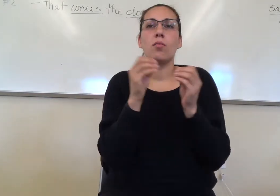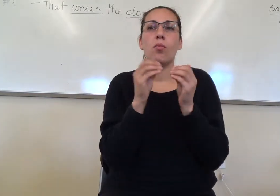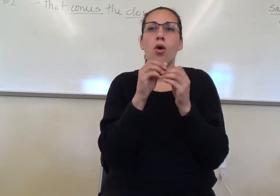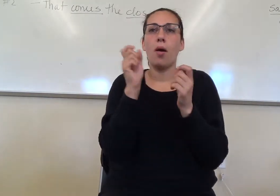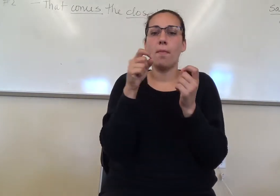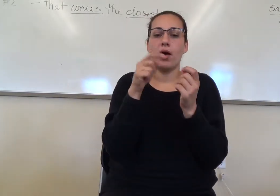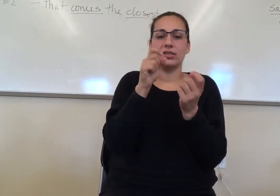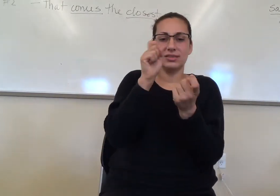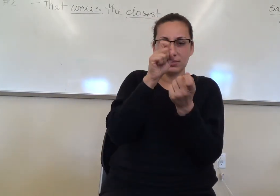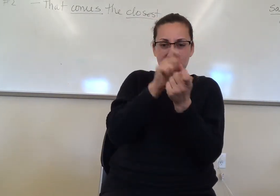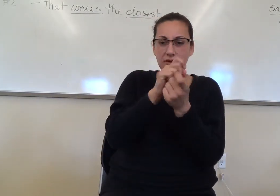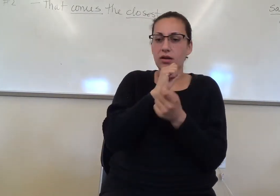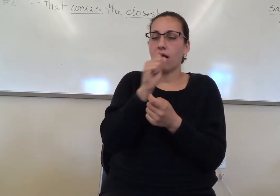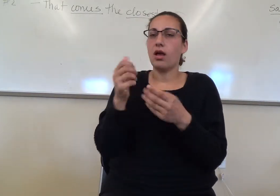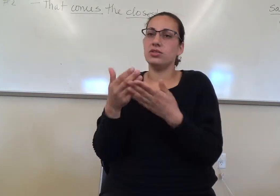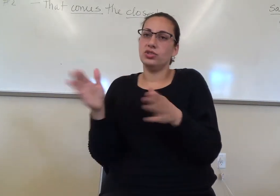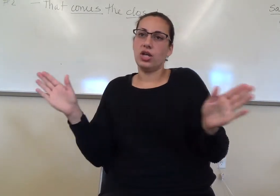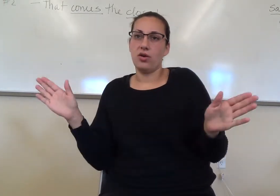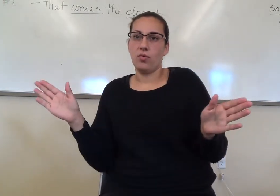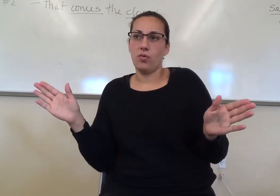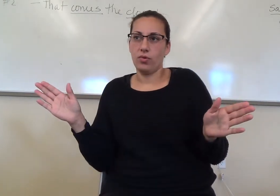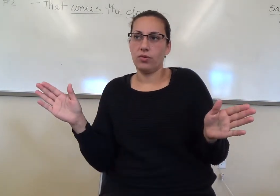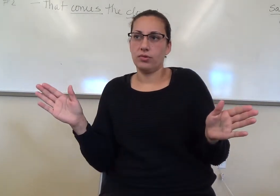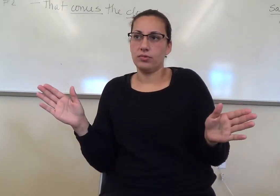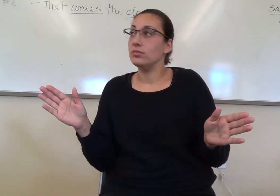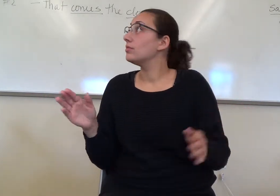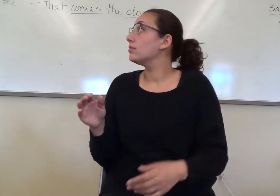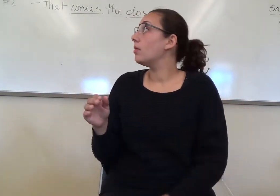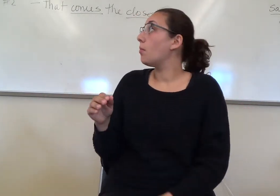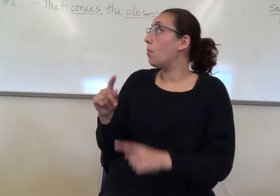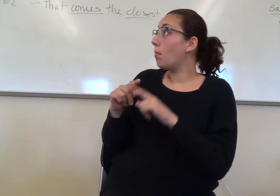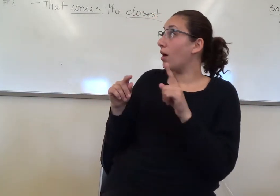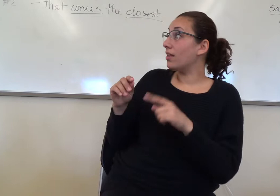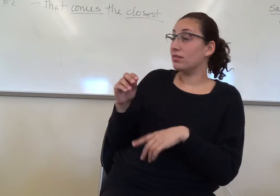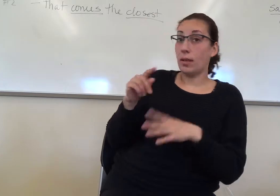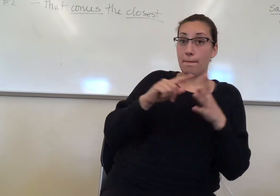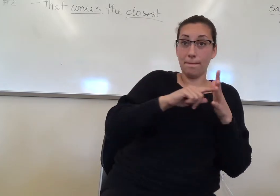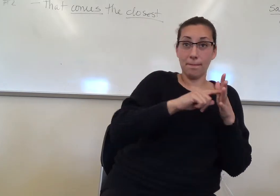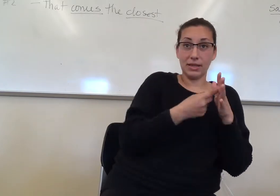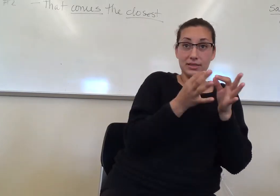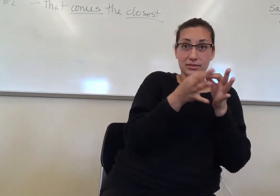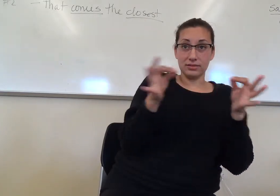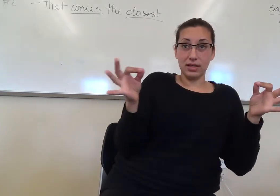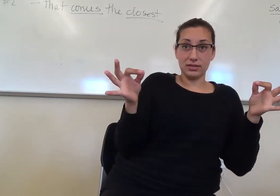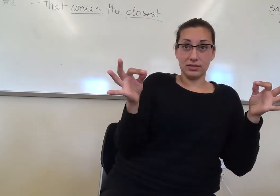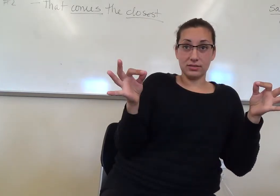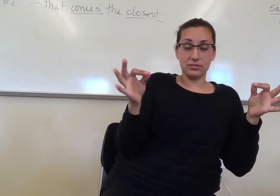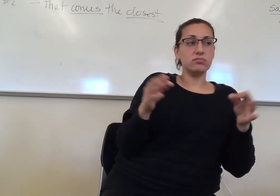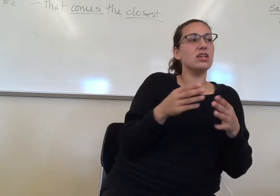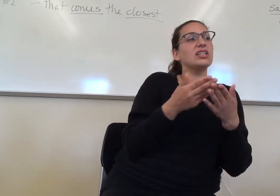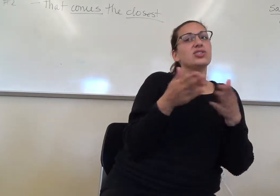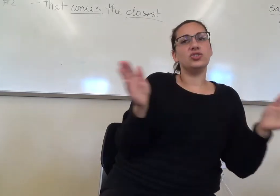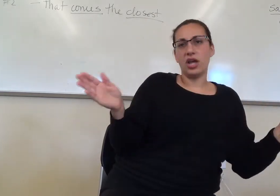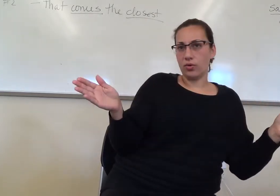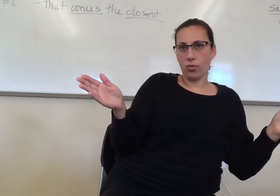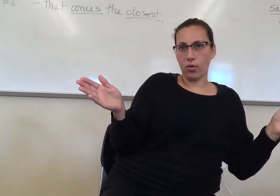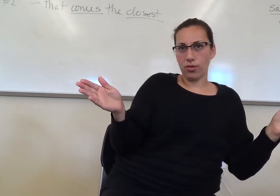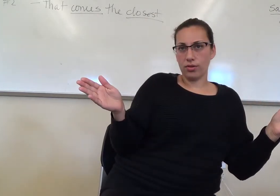chapter, and I kind of skipped over that. This is the most general sentence. These are the specifics. That's kind of